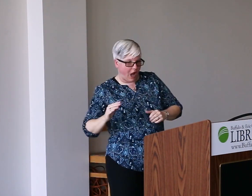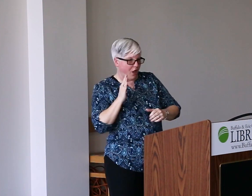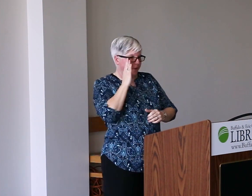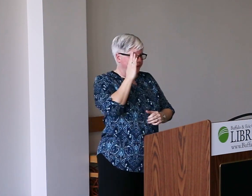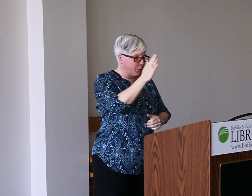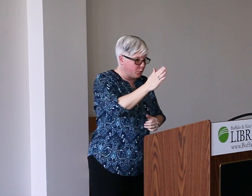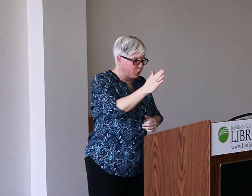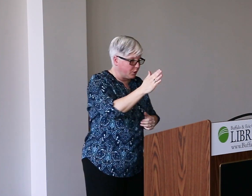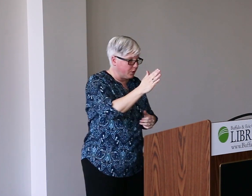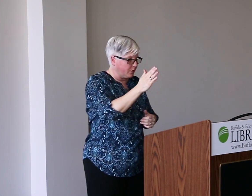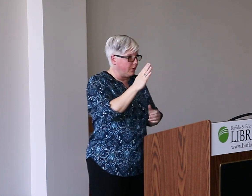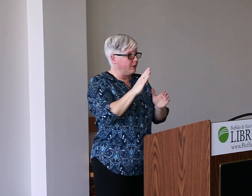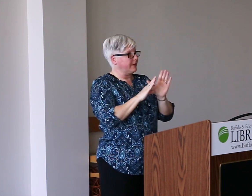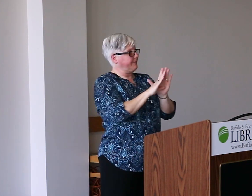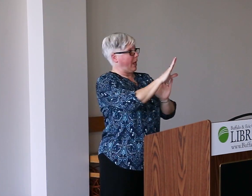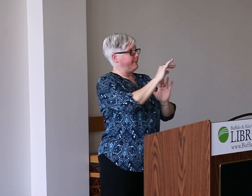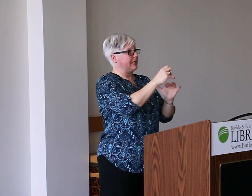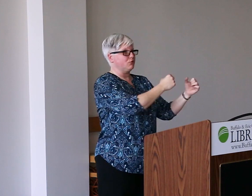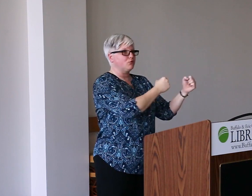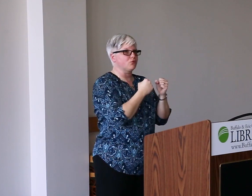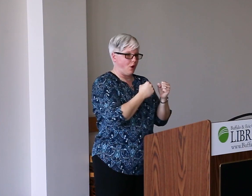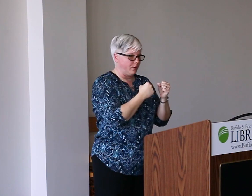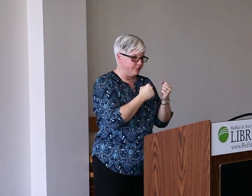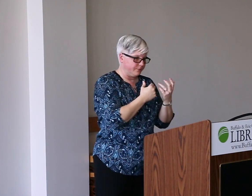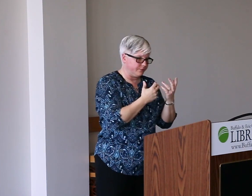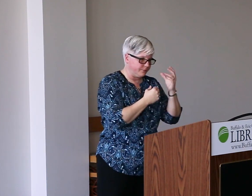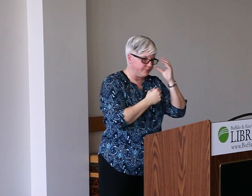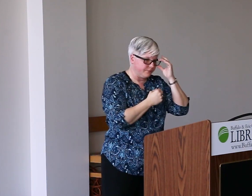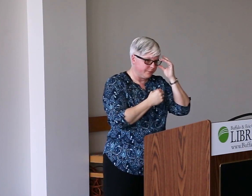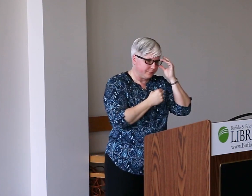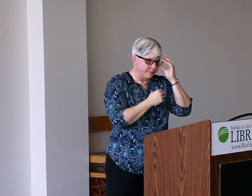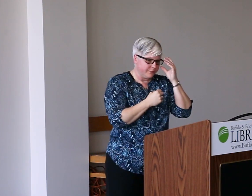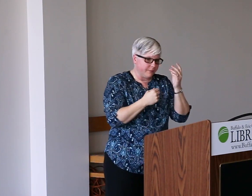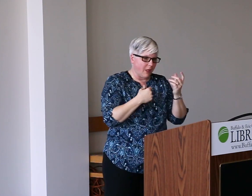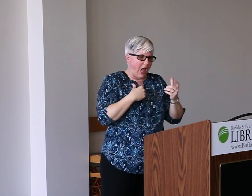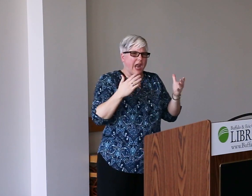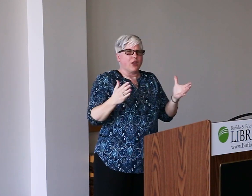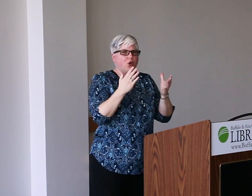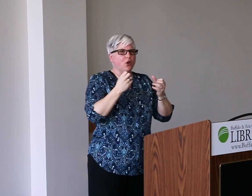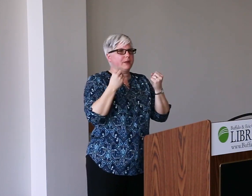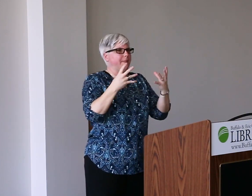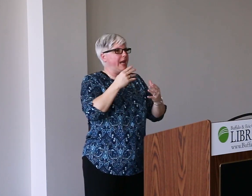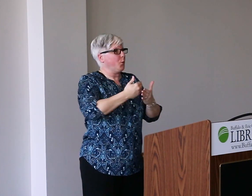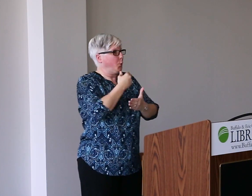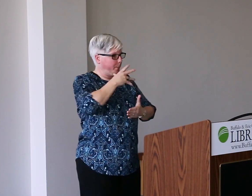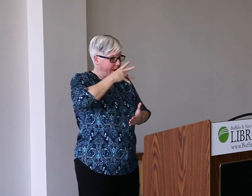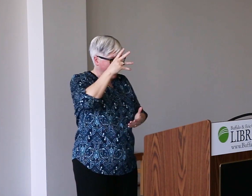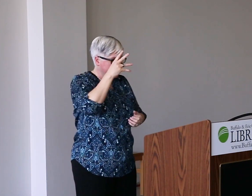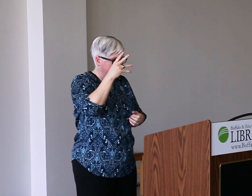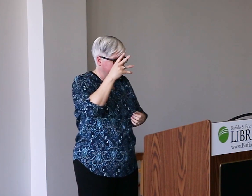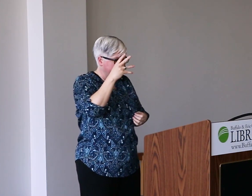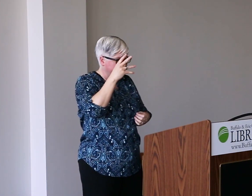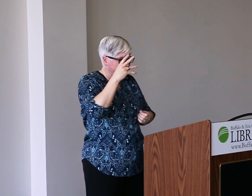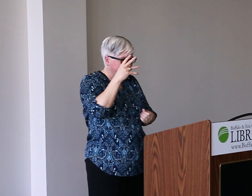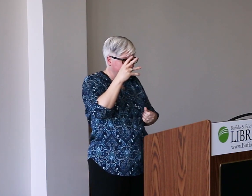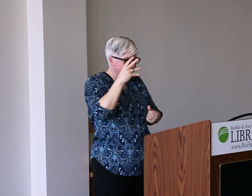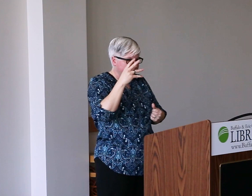that the deaf child's future will develop and be strong. I encourage many new